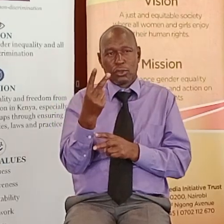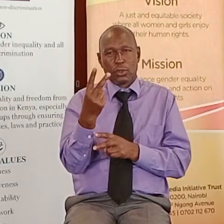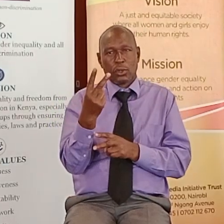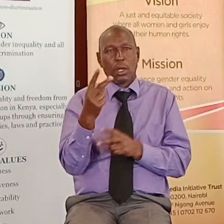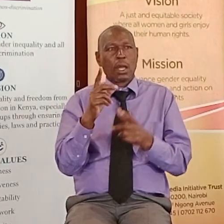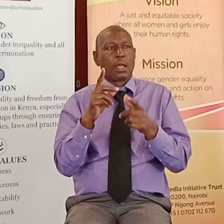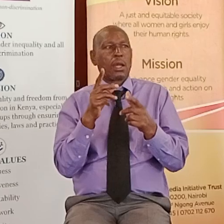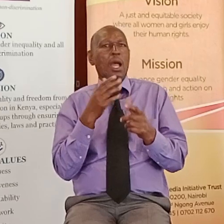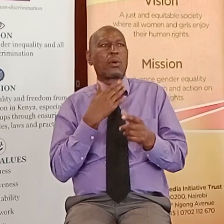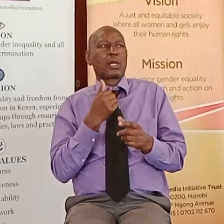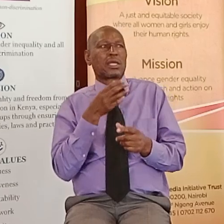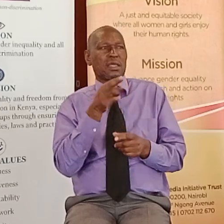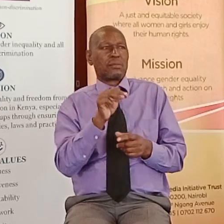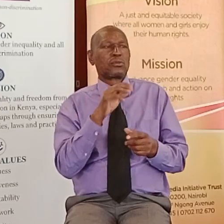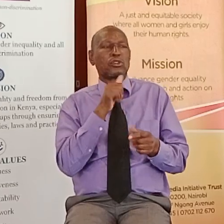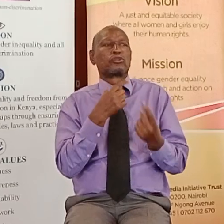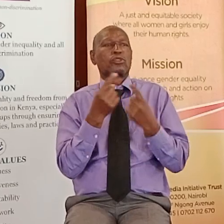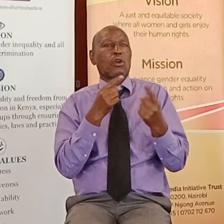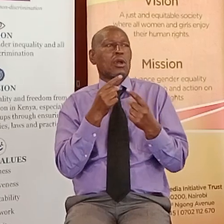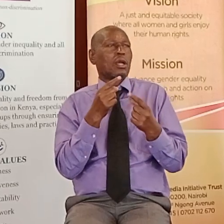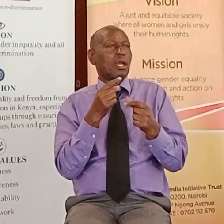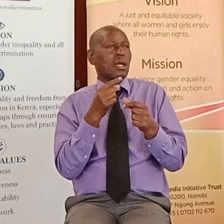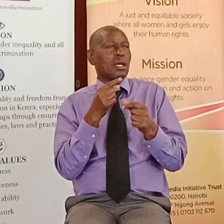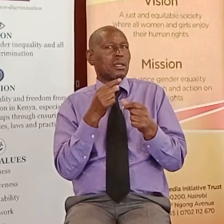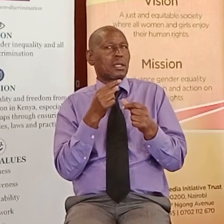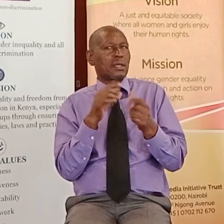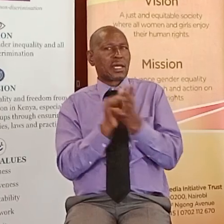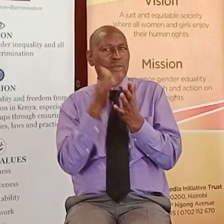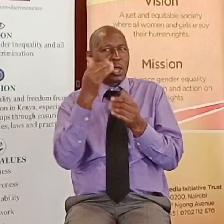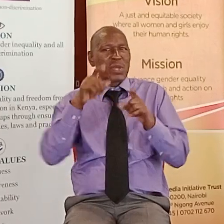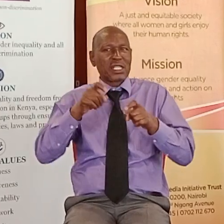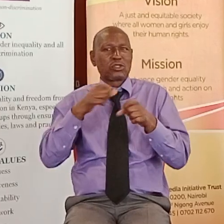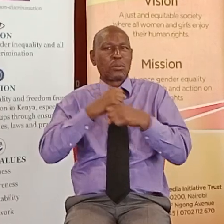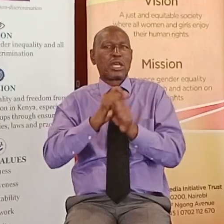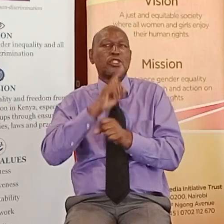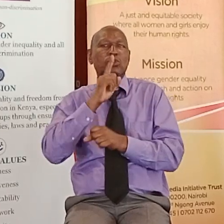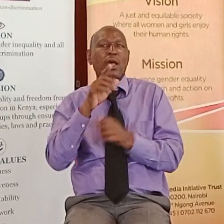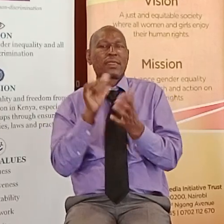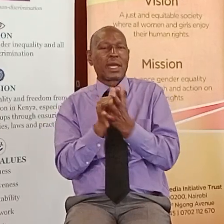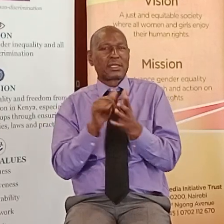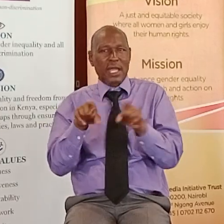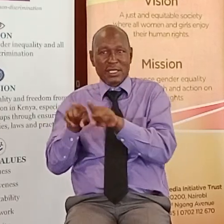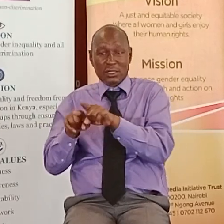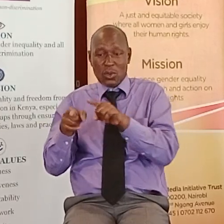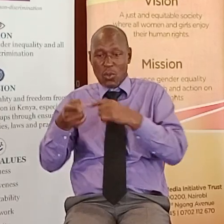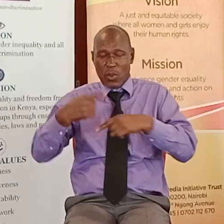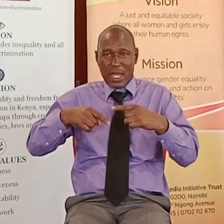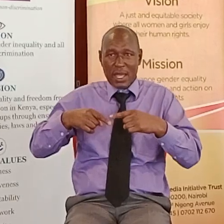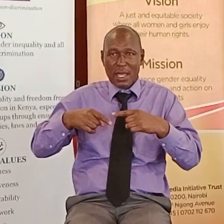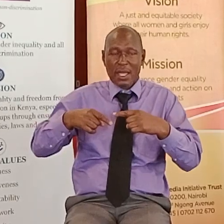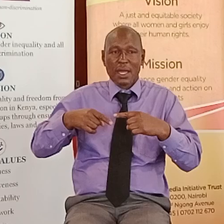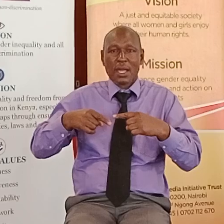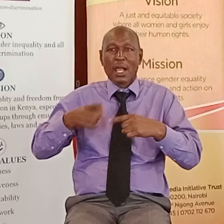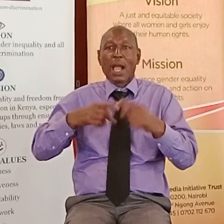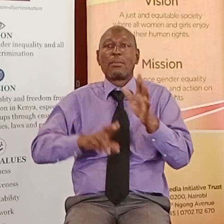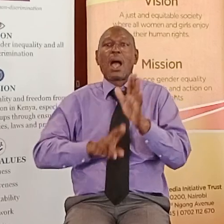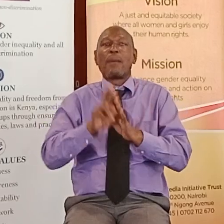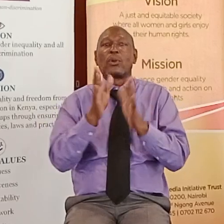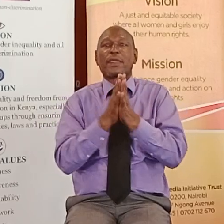them not to speak to me, because that's why we need to ensure that as we come up with the actions, will not